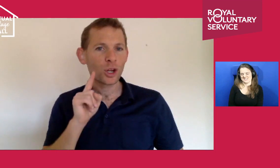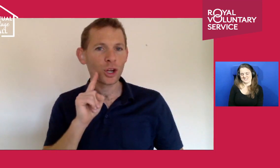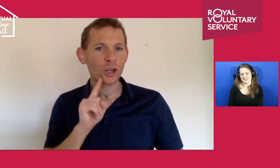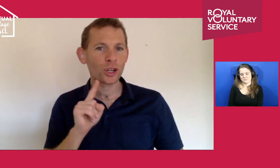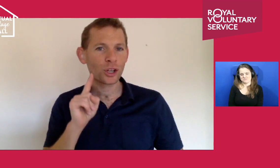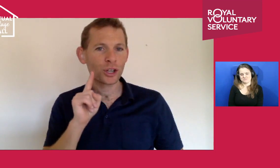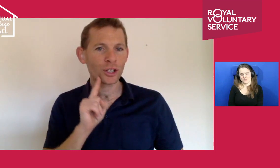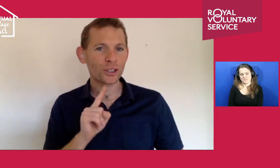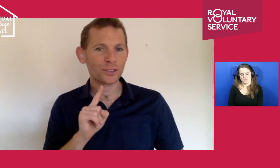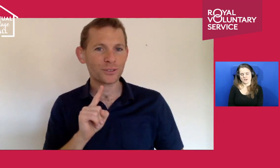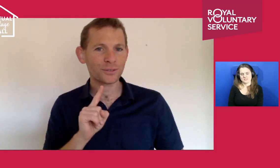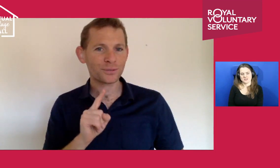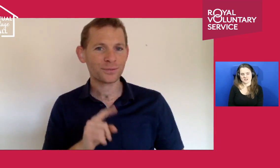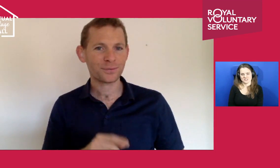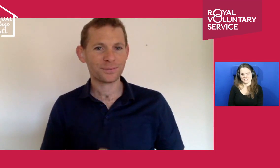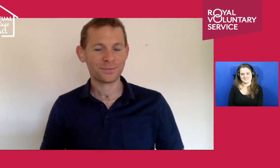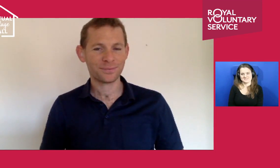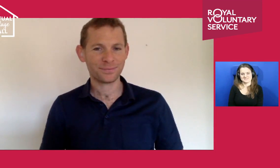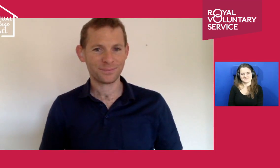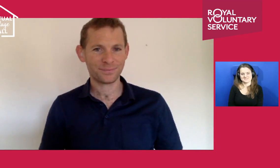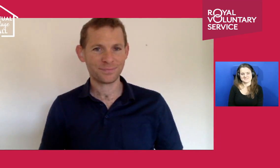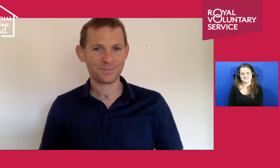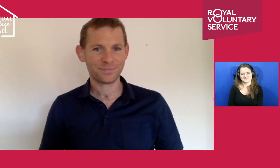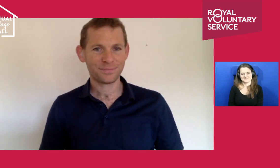And that's the same wherever you are. Girl.